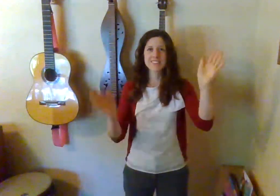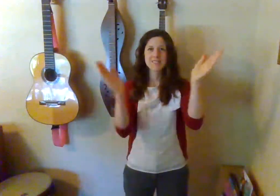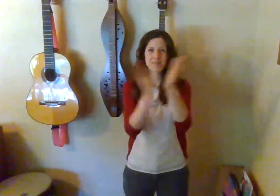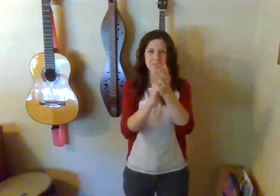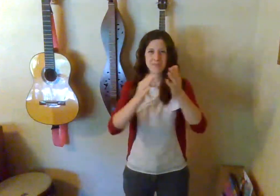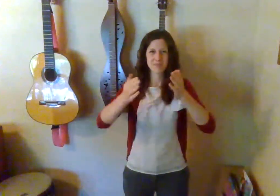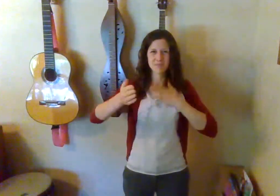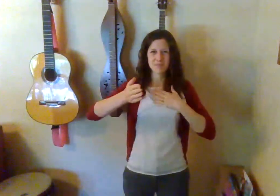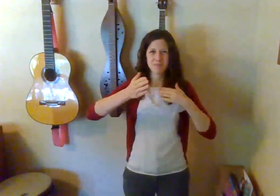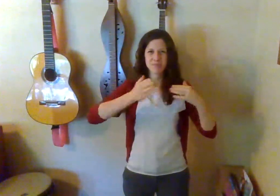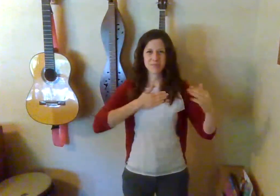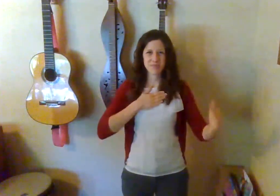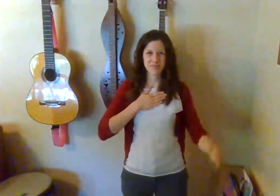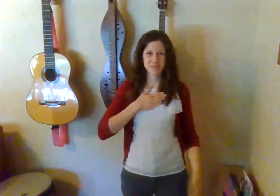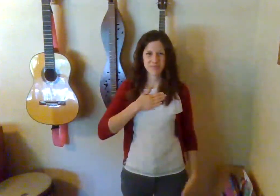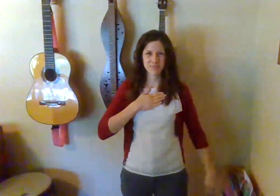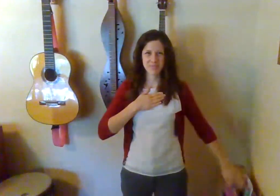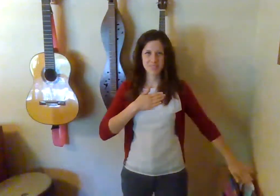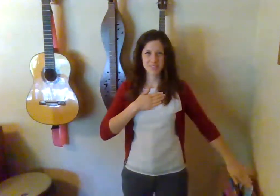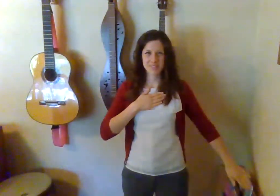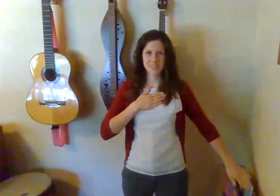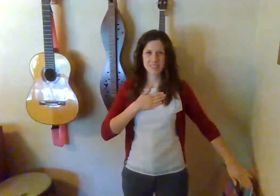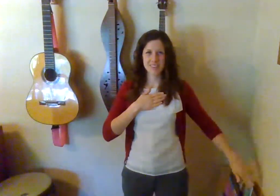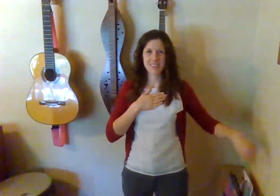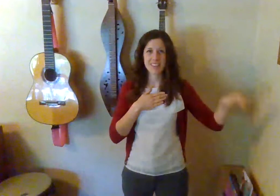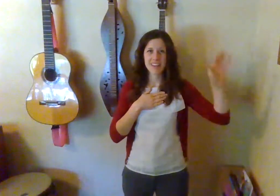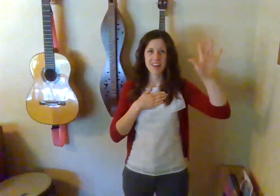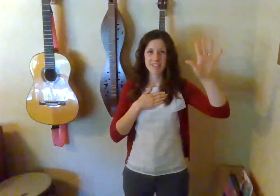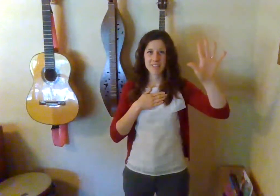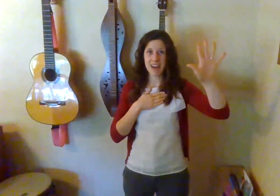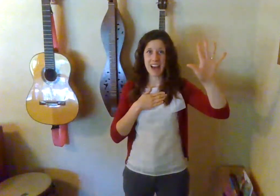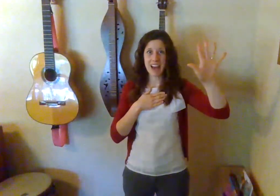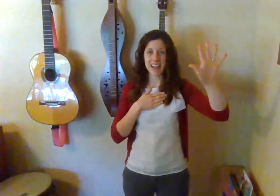five,